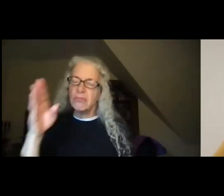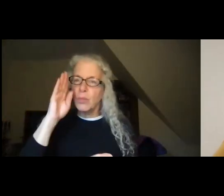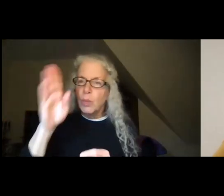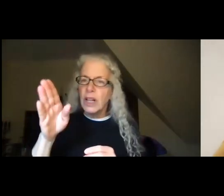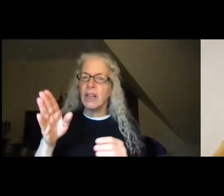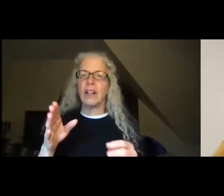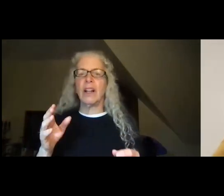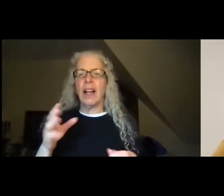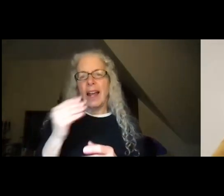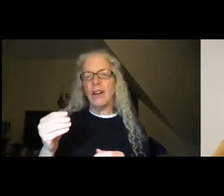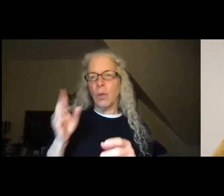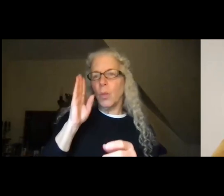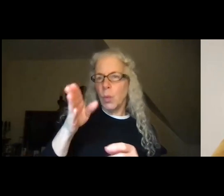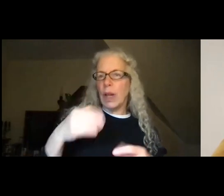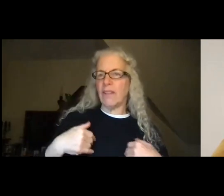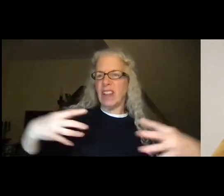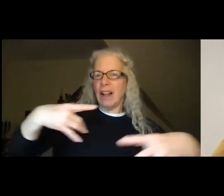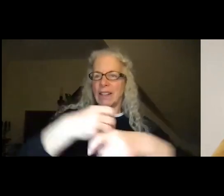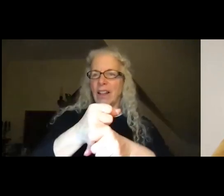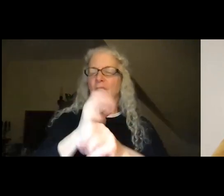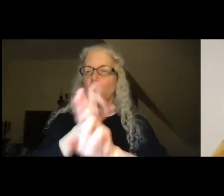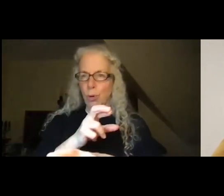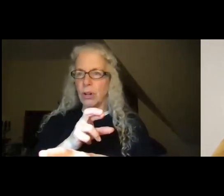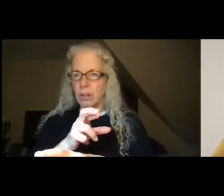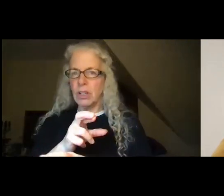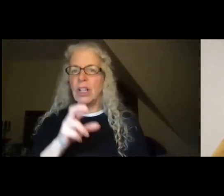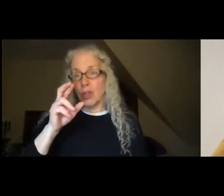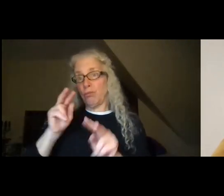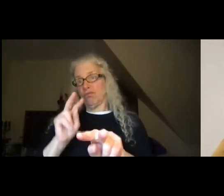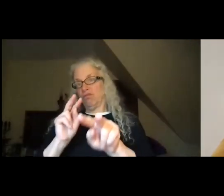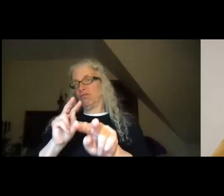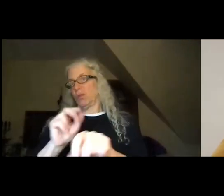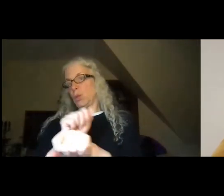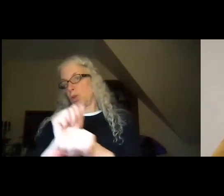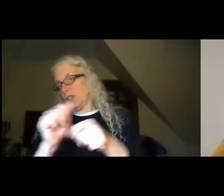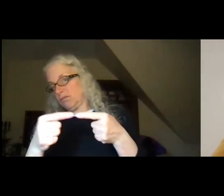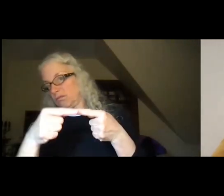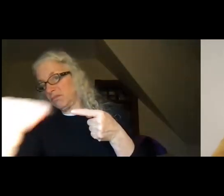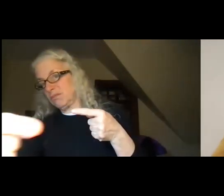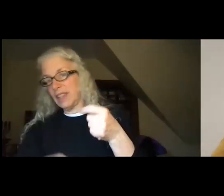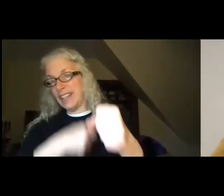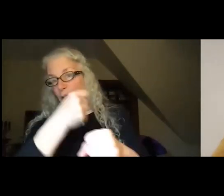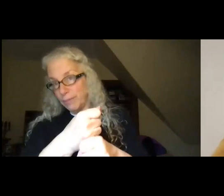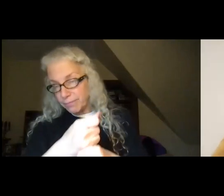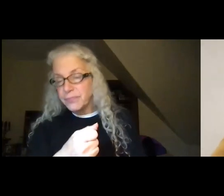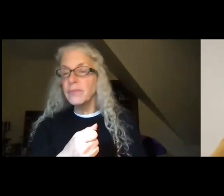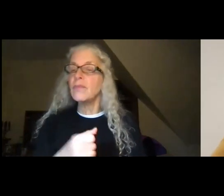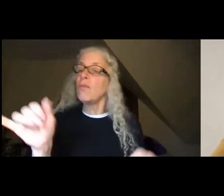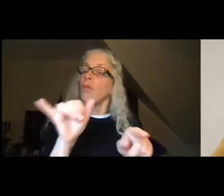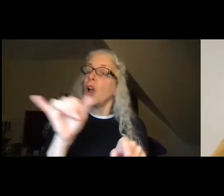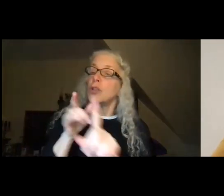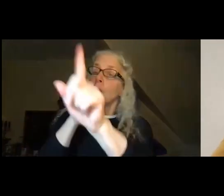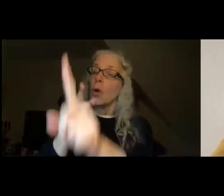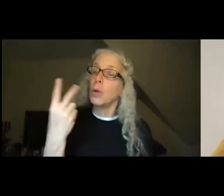consolidated report for the community. So we're looking forward to working on that over the next year. In addition, for goal number